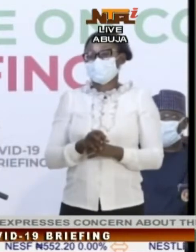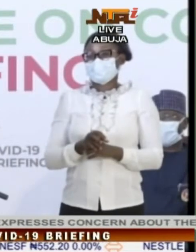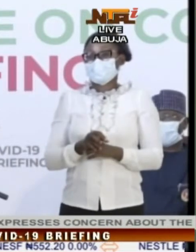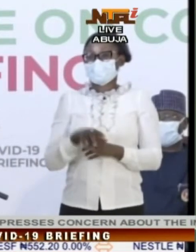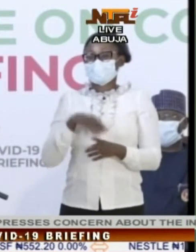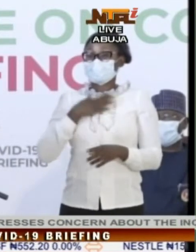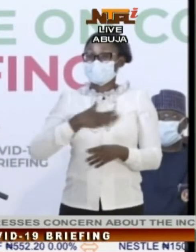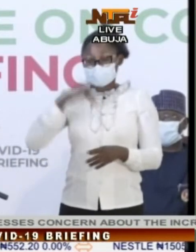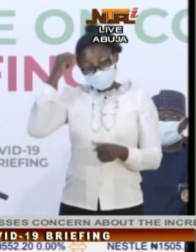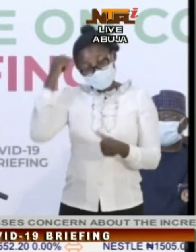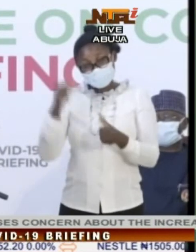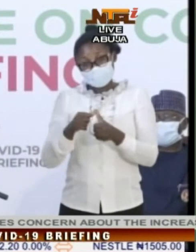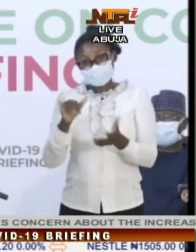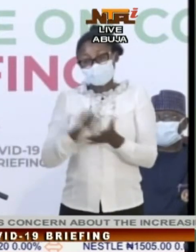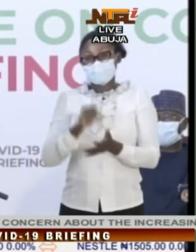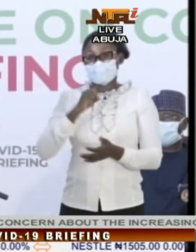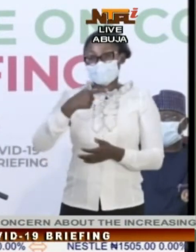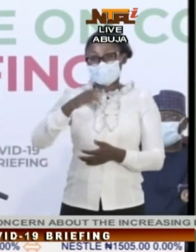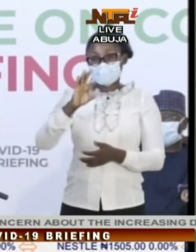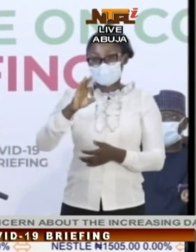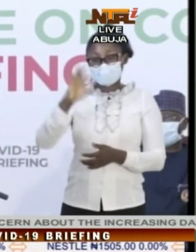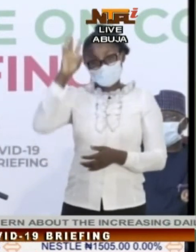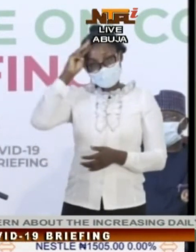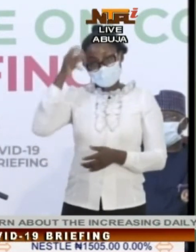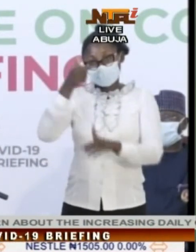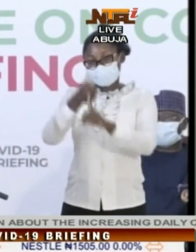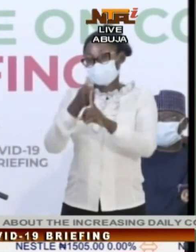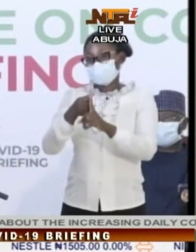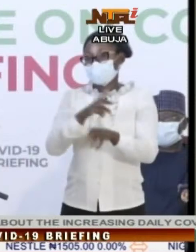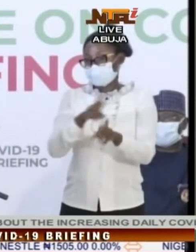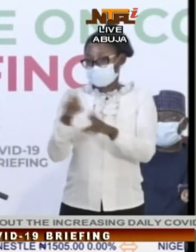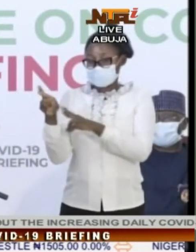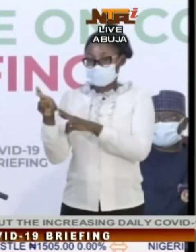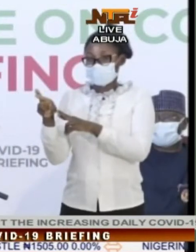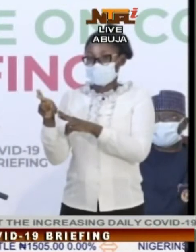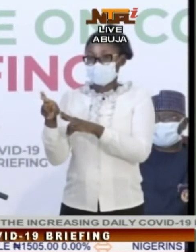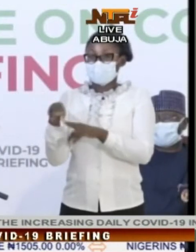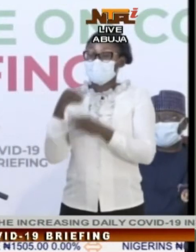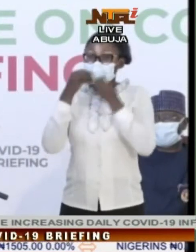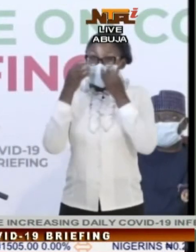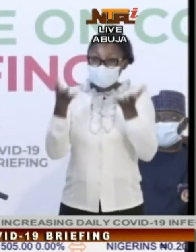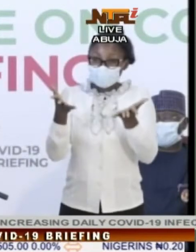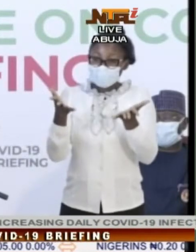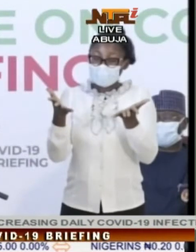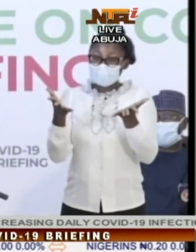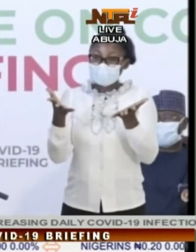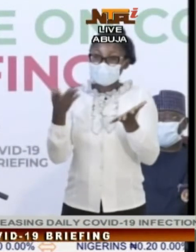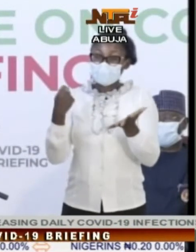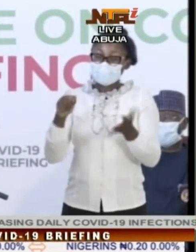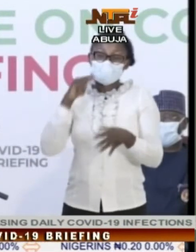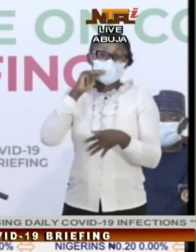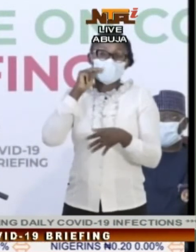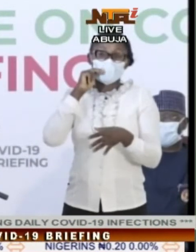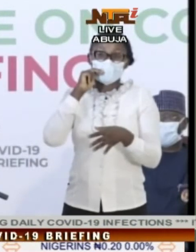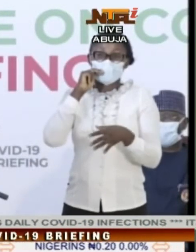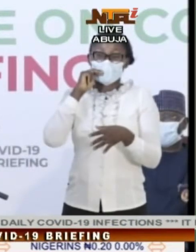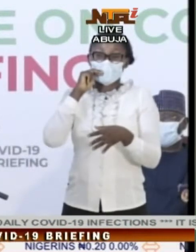Please recall that the SGF himself already informed the Nigerian